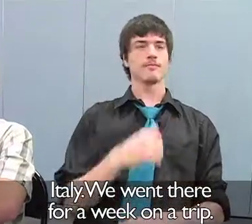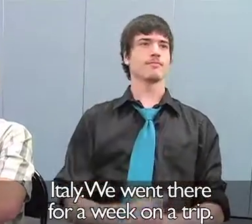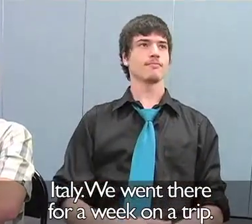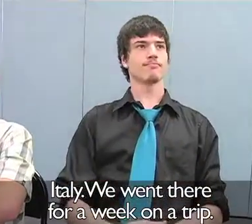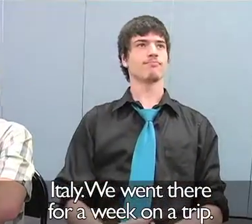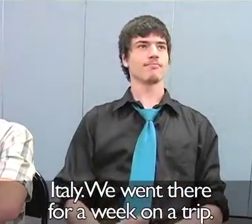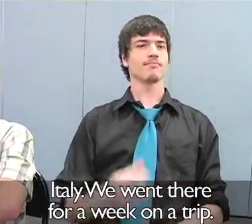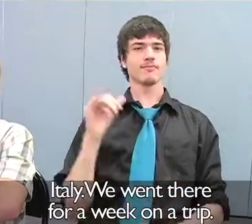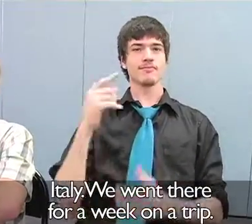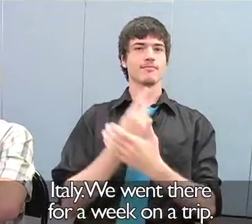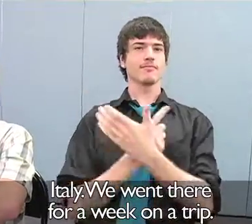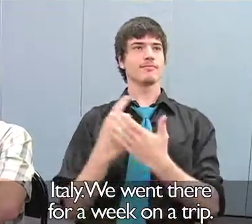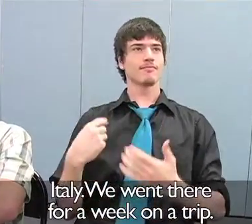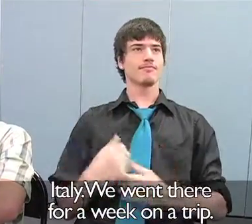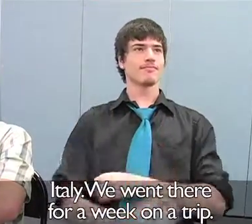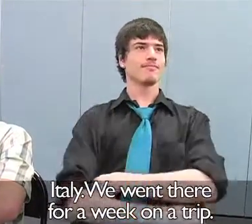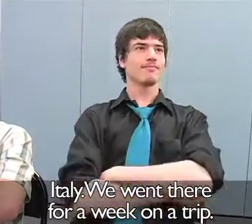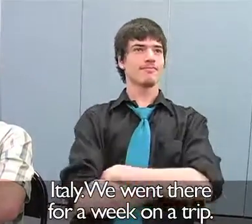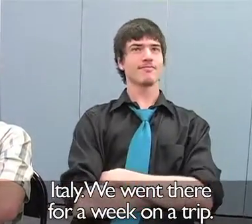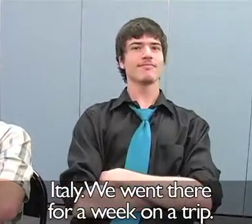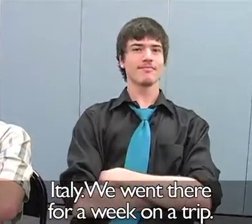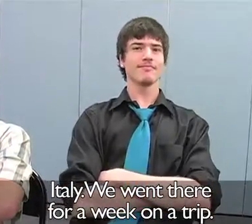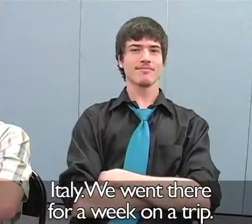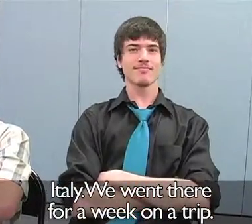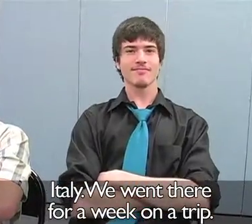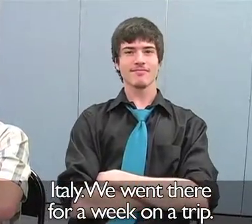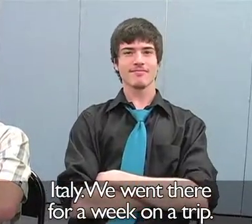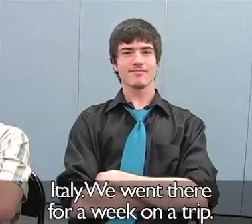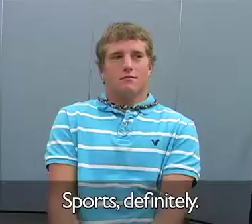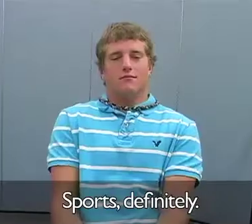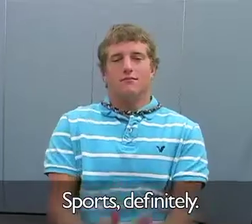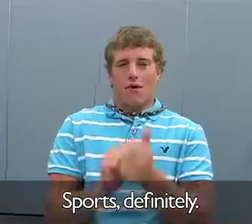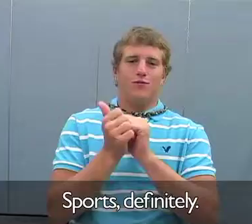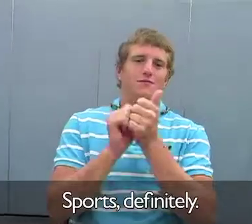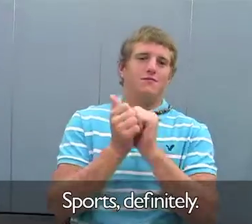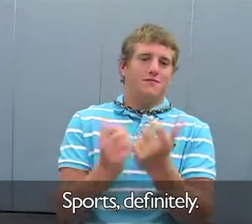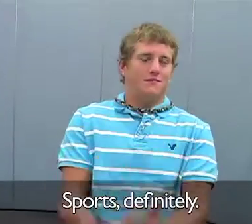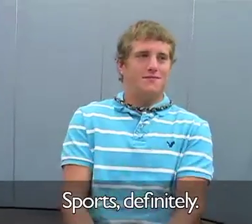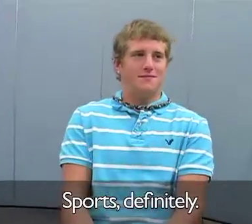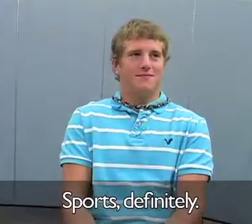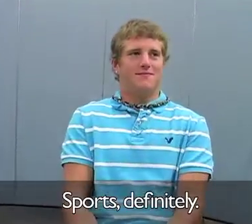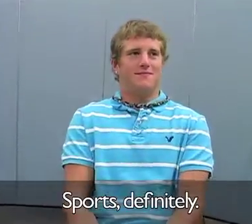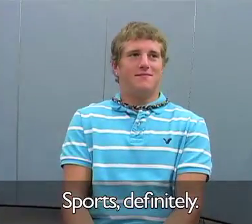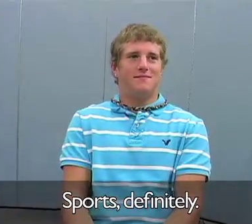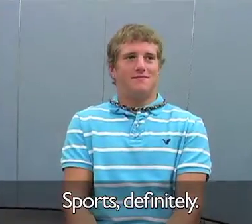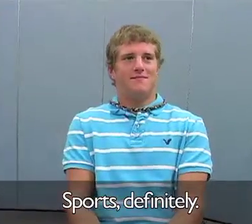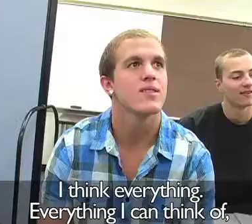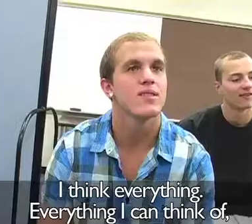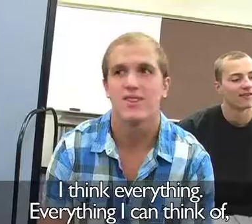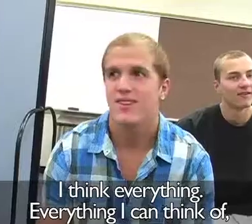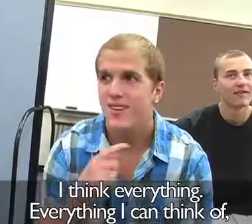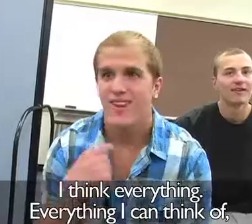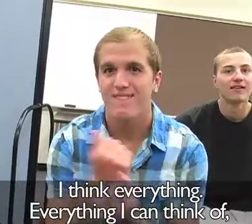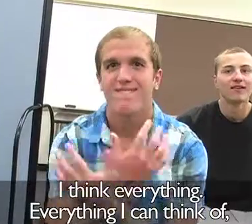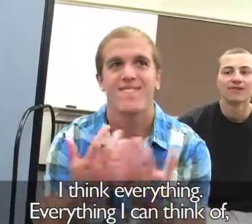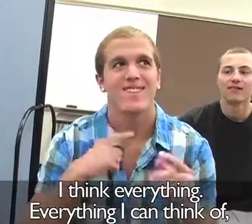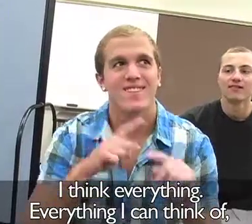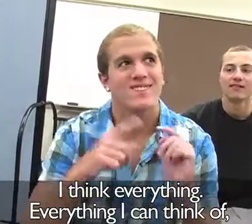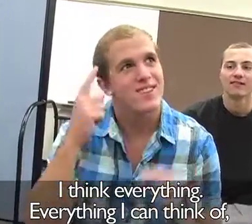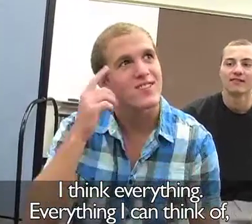Italy. We went there for a week on a trip. Sports, definitely. I think